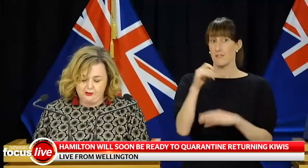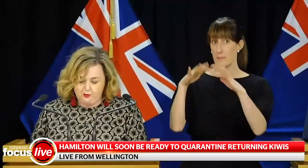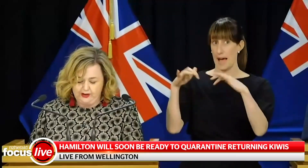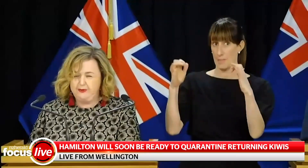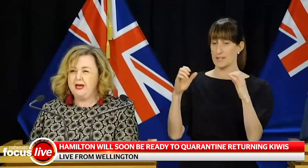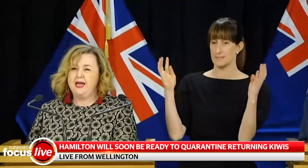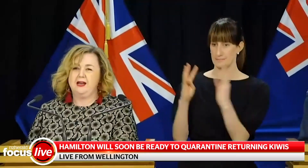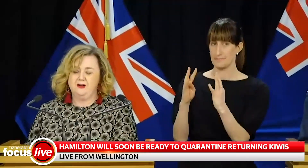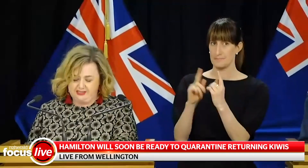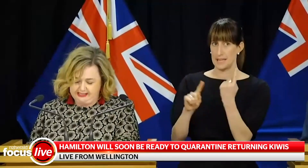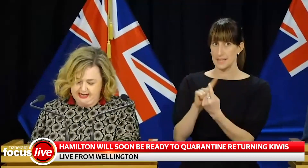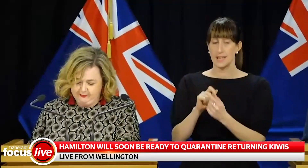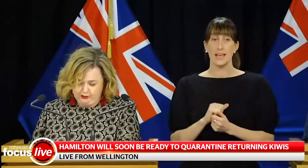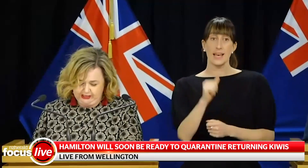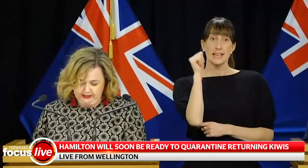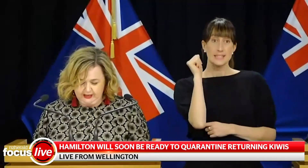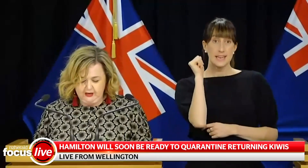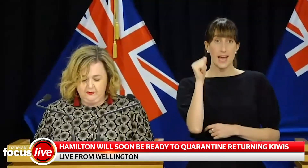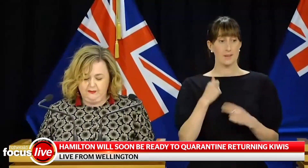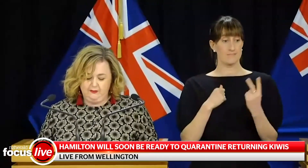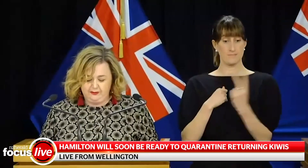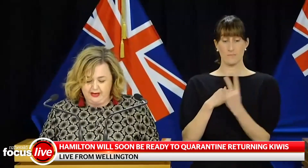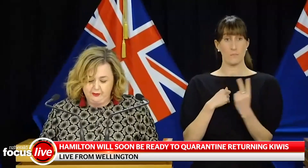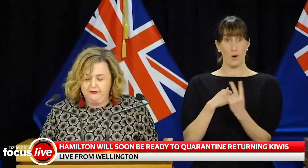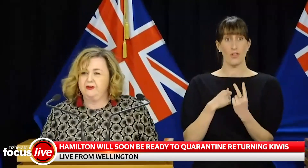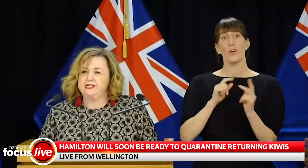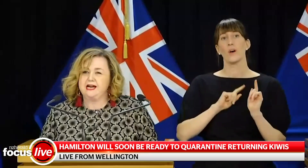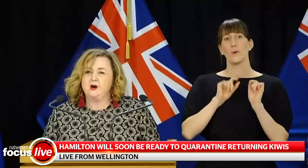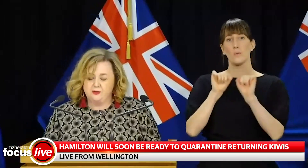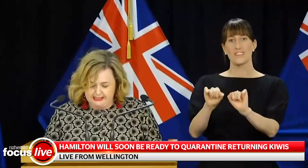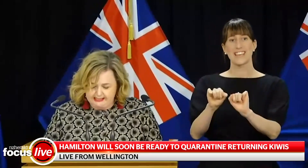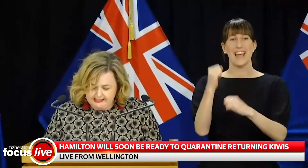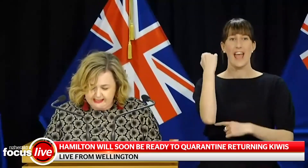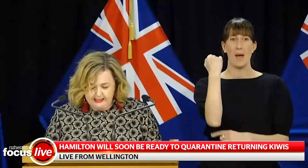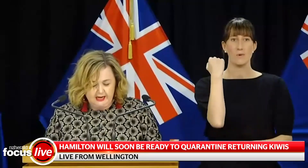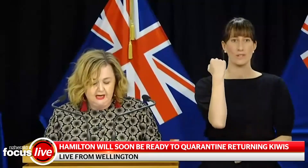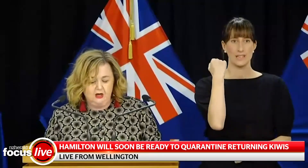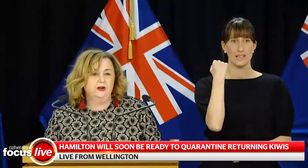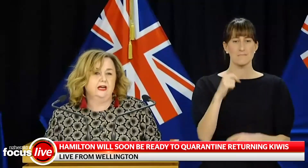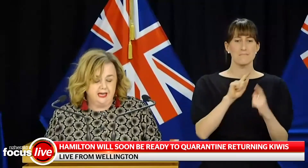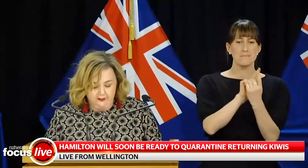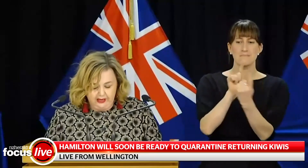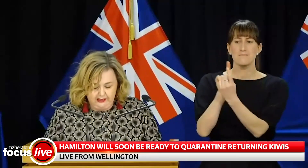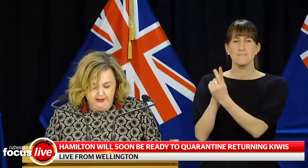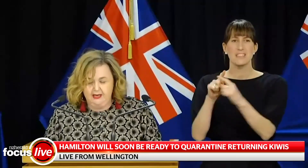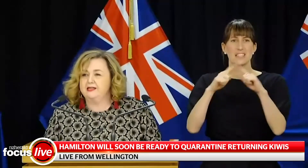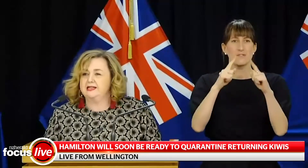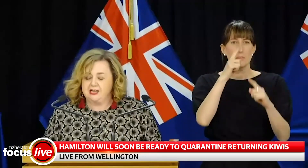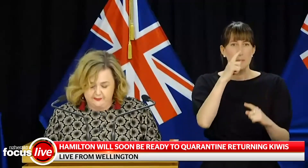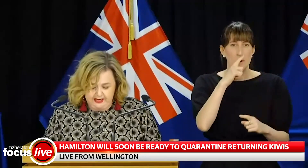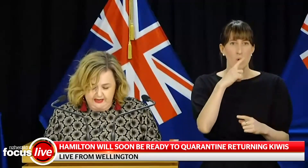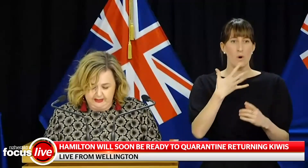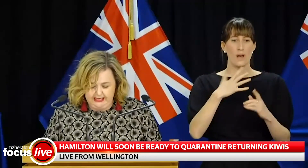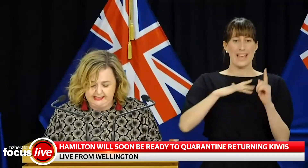Yesterday, Air Commodore Webb and I visited Hamilton. We met with people and various stakeholders in the city, including iwi, the Mayor,